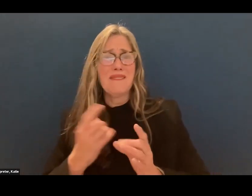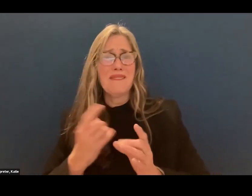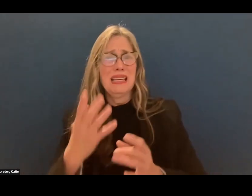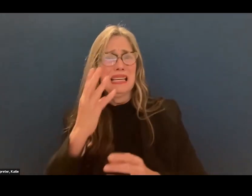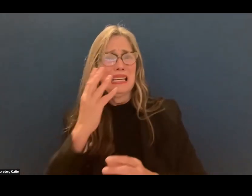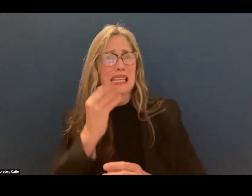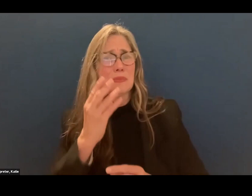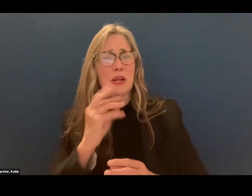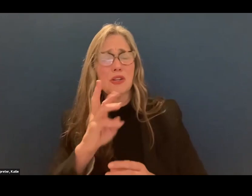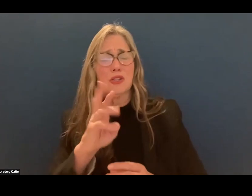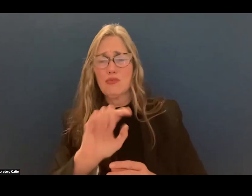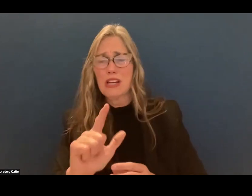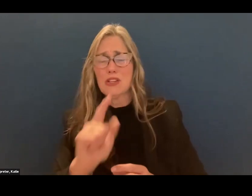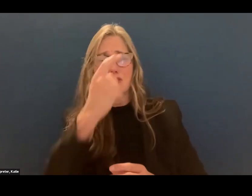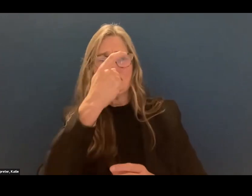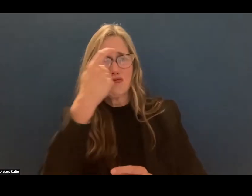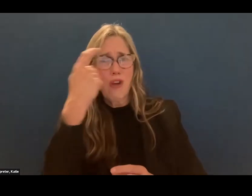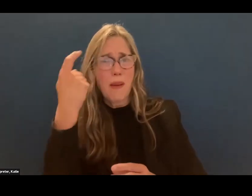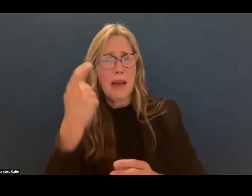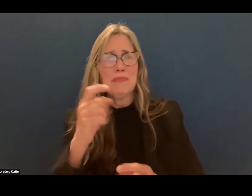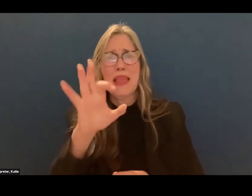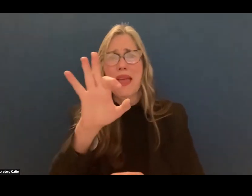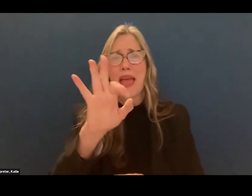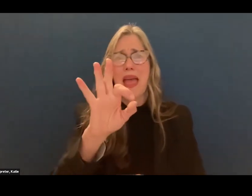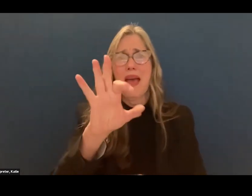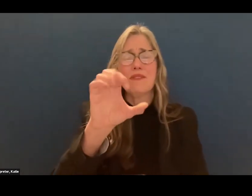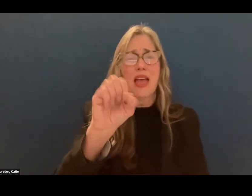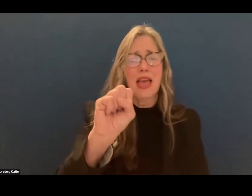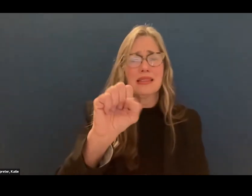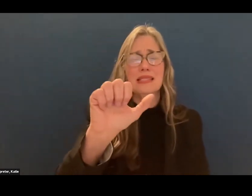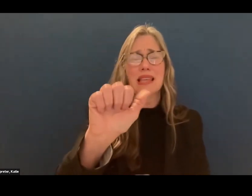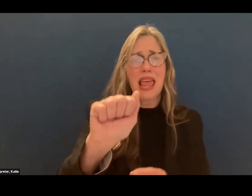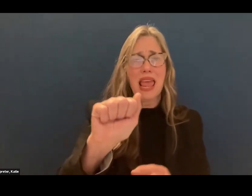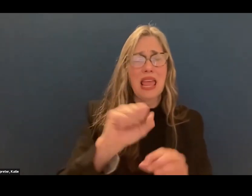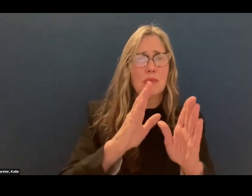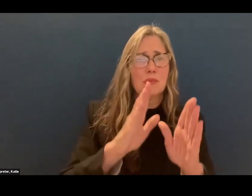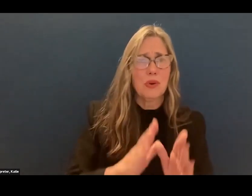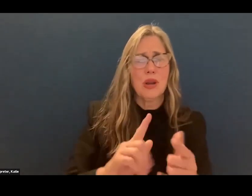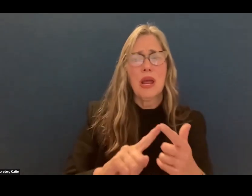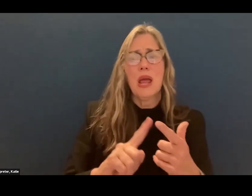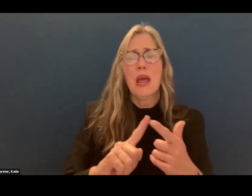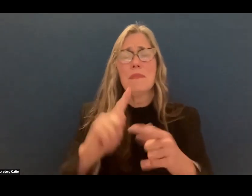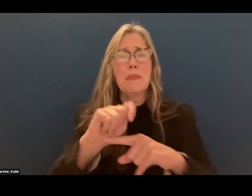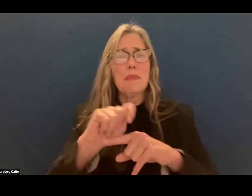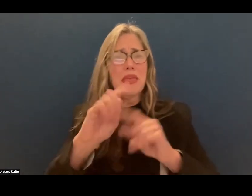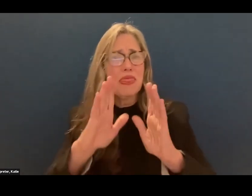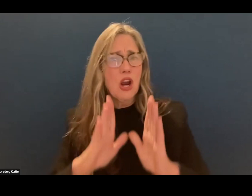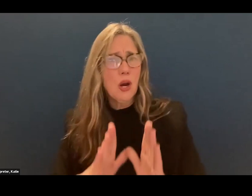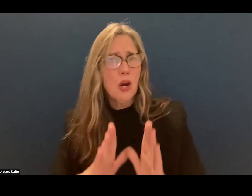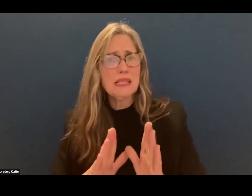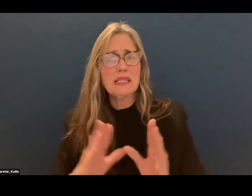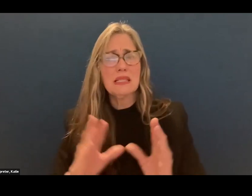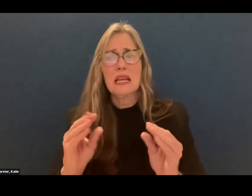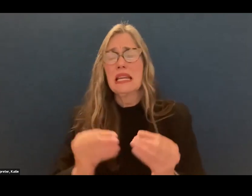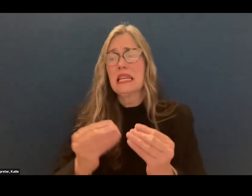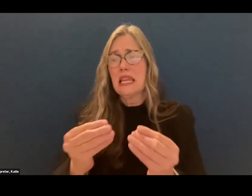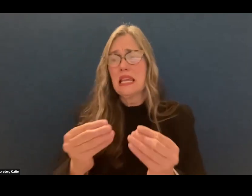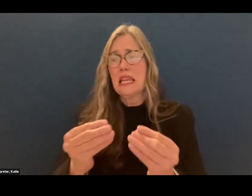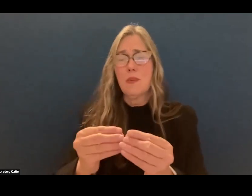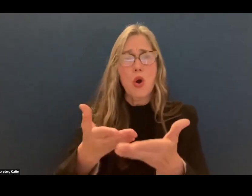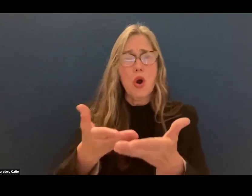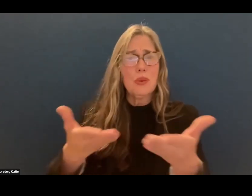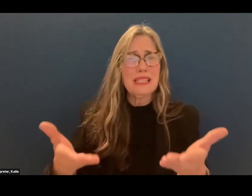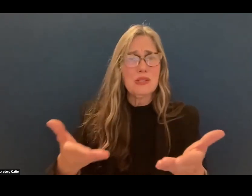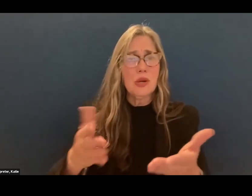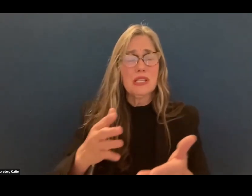FSA therapists, social workers, improving access to those resources for students who need to talk to people about the experiences